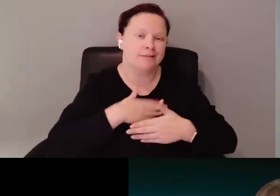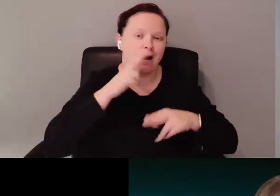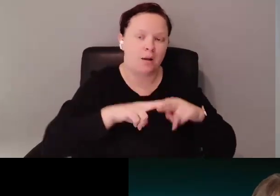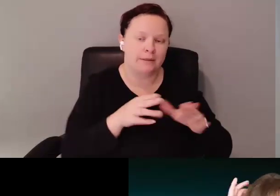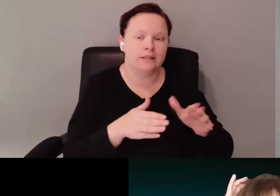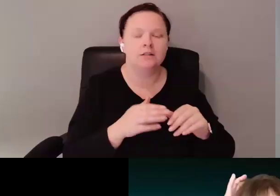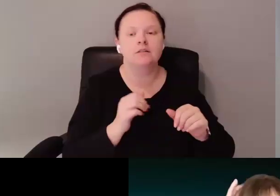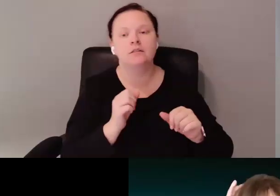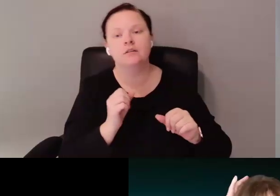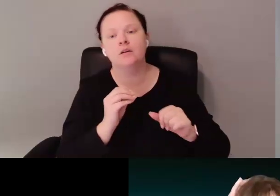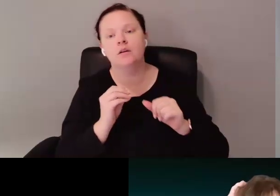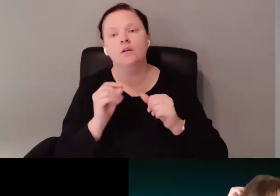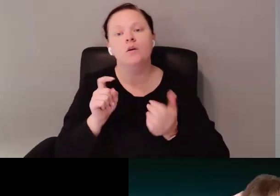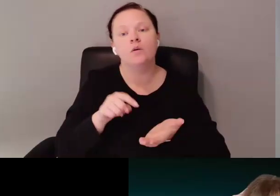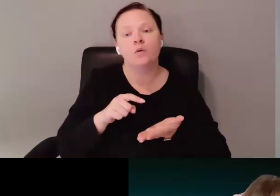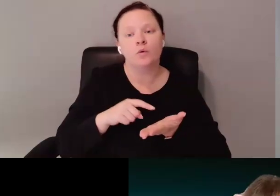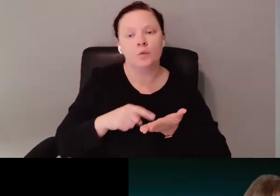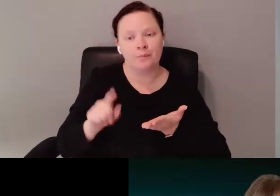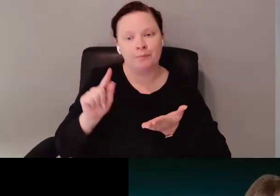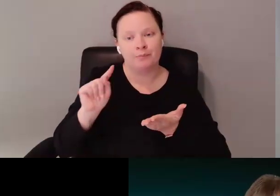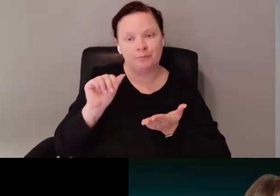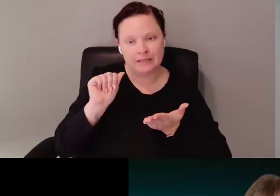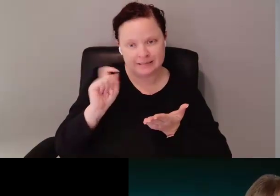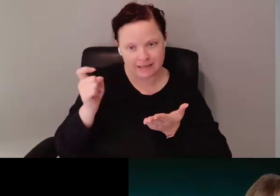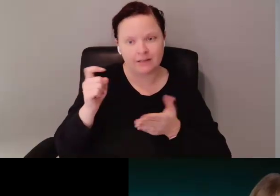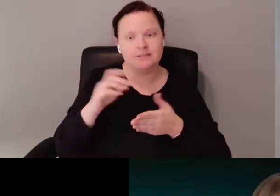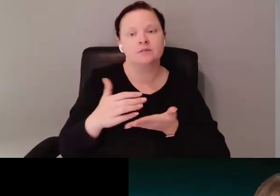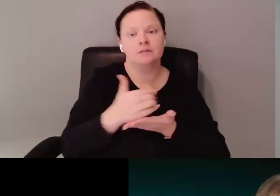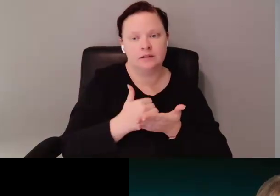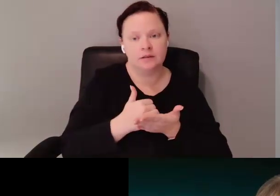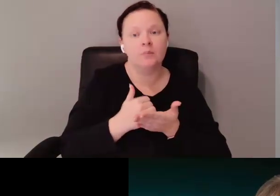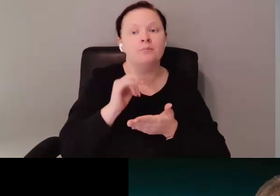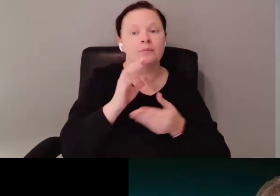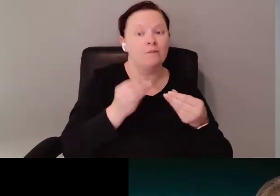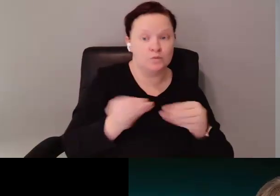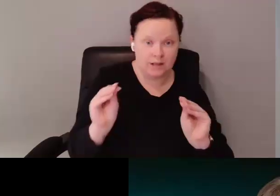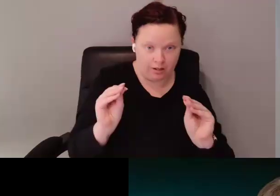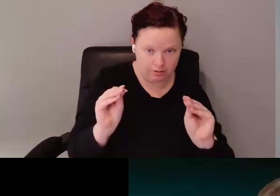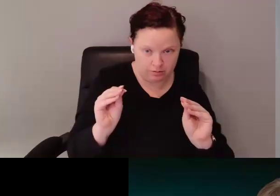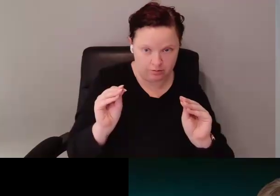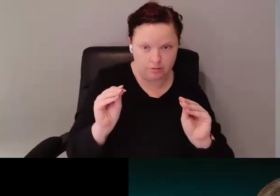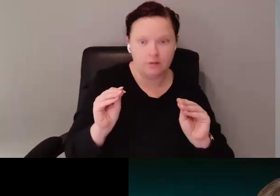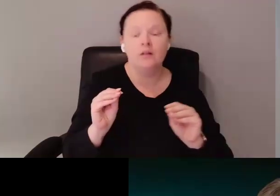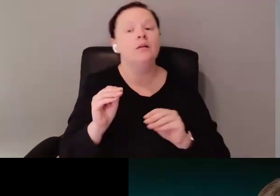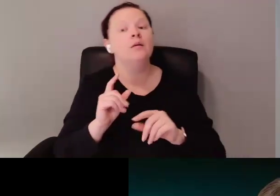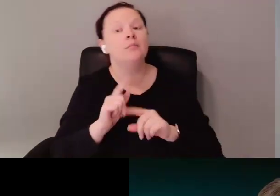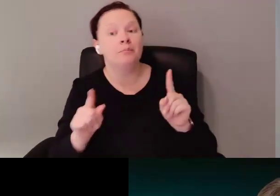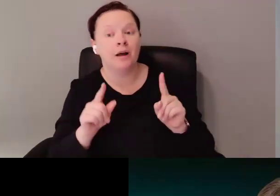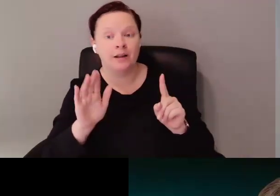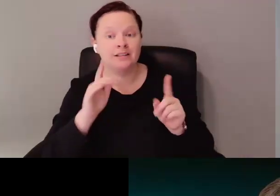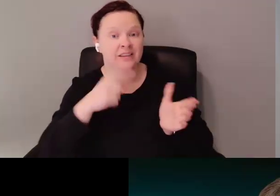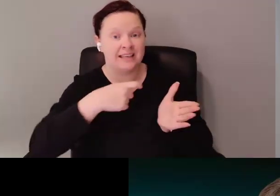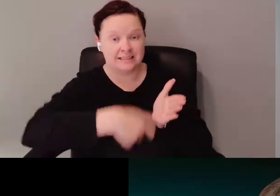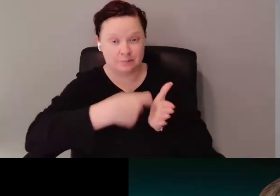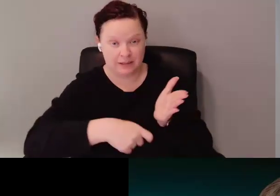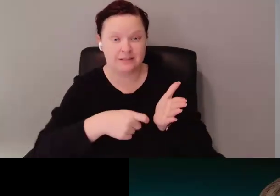so you have to pay taxes on your income from selling things that you consider your hobby, but you cannot write off